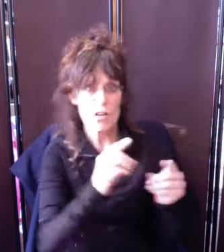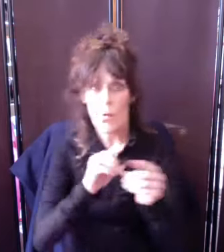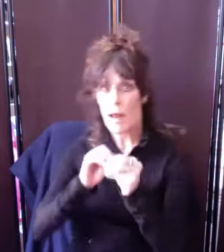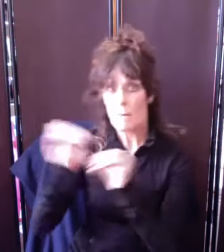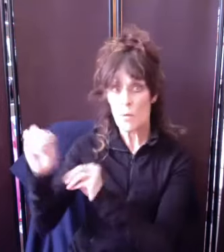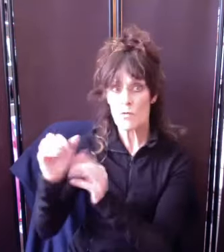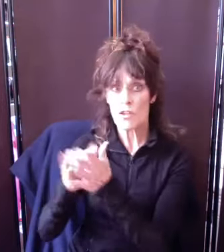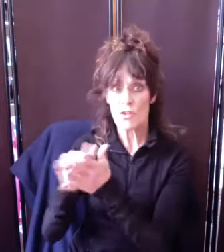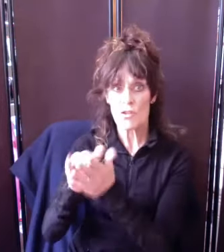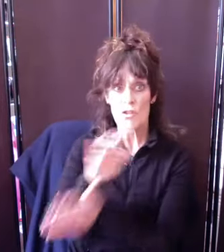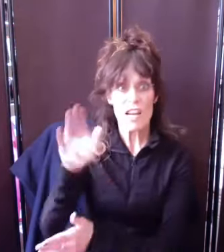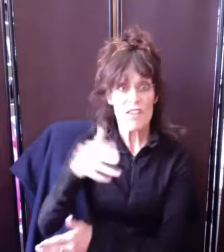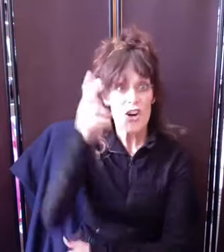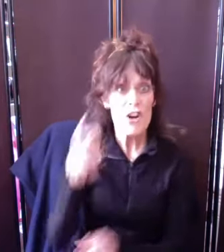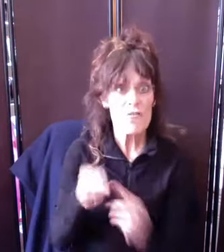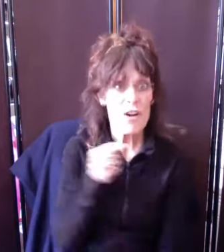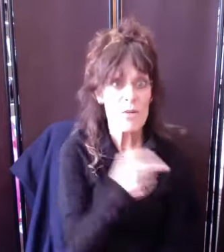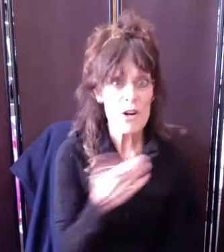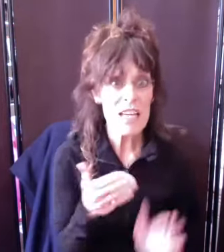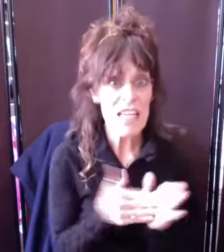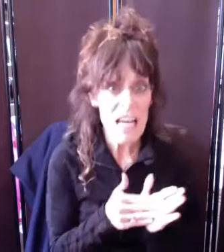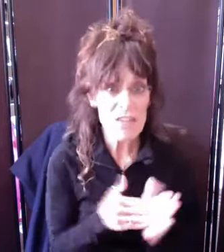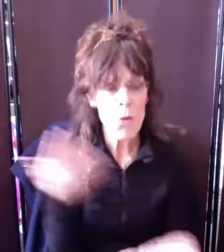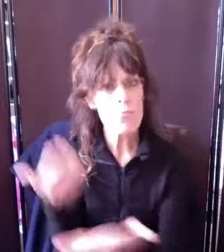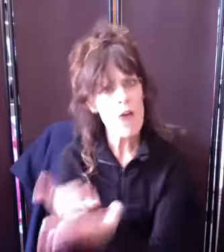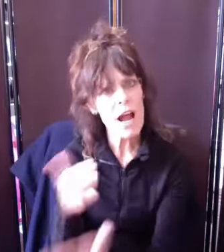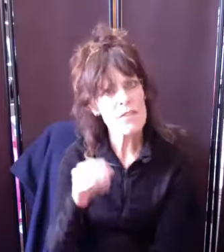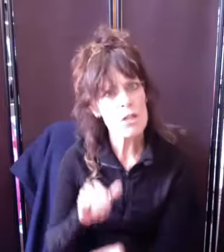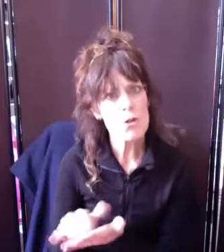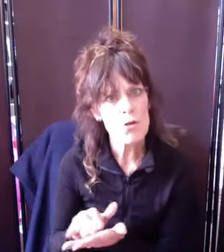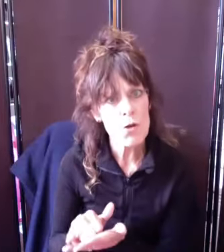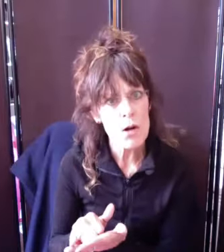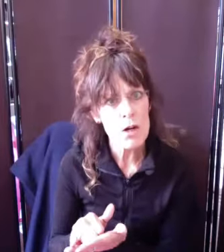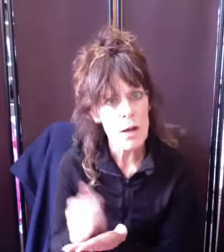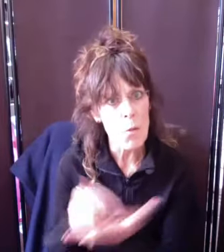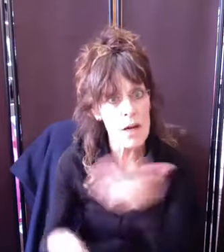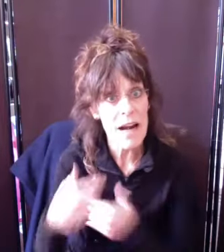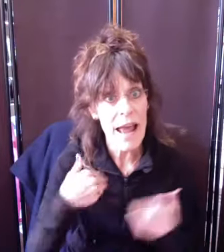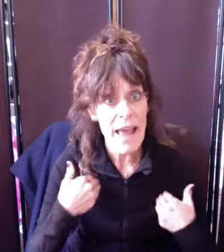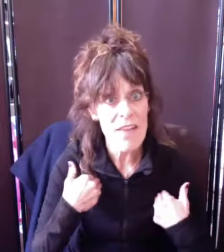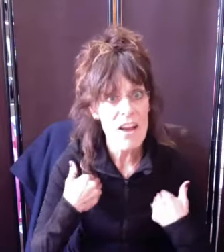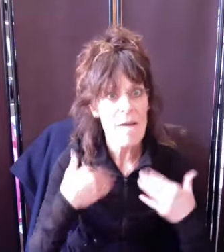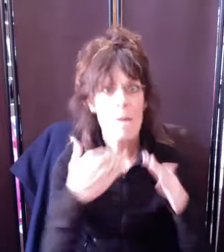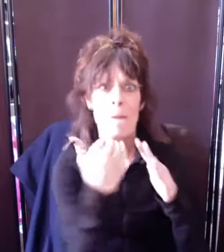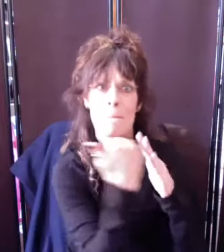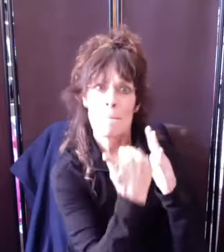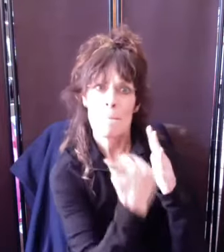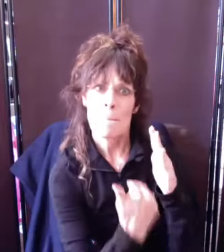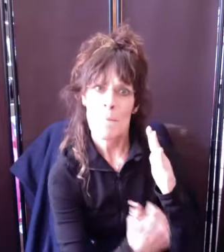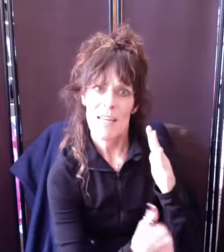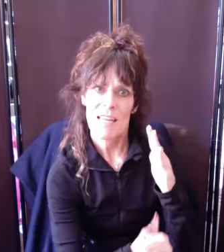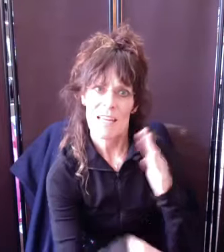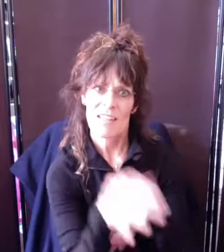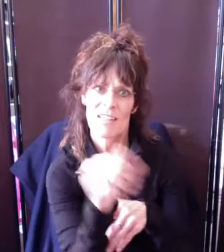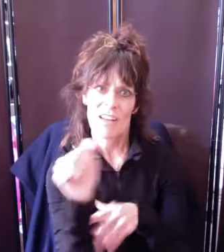again. And I got to New York, and all I had was a meeting list of Alcoholics Anonymous. And the first place I moved into was down in